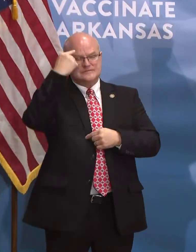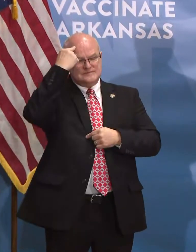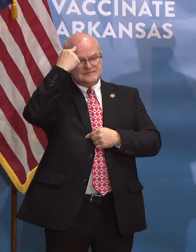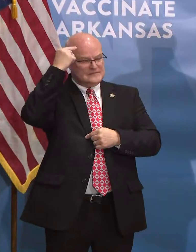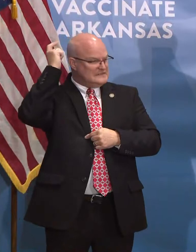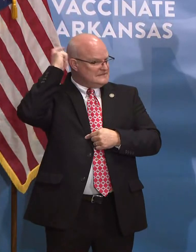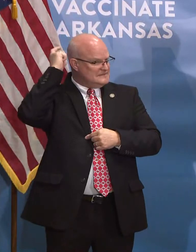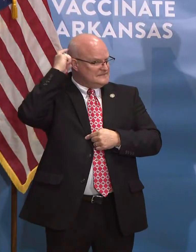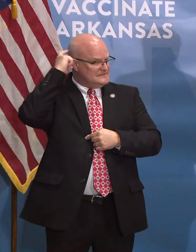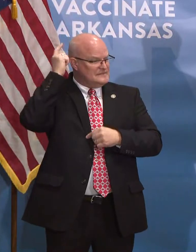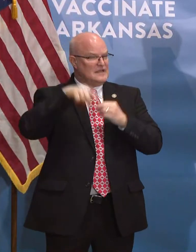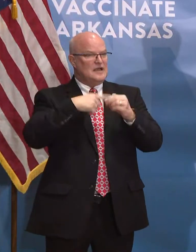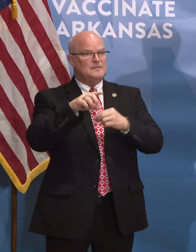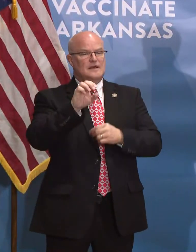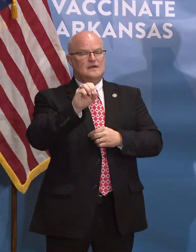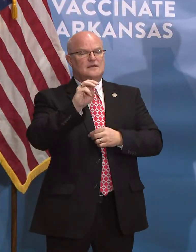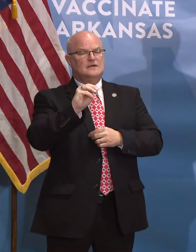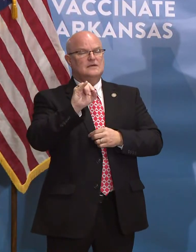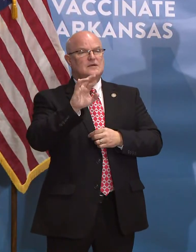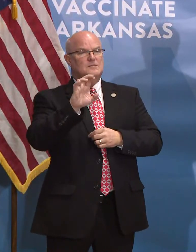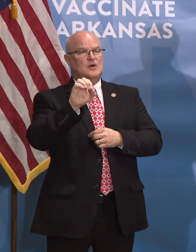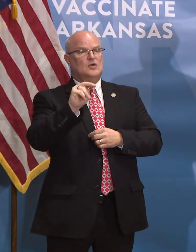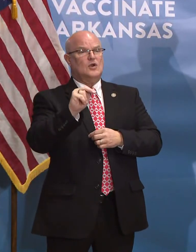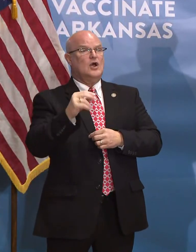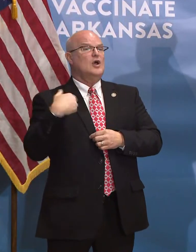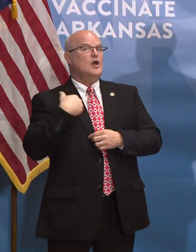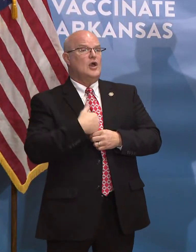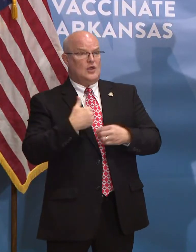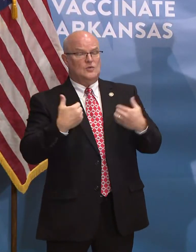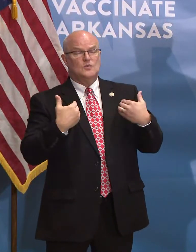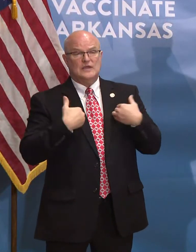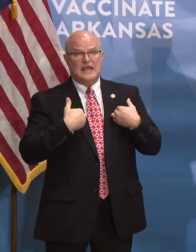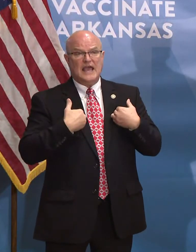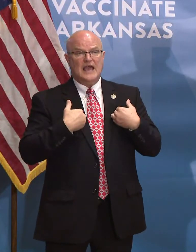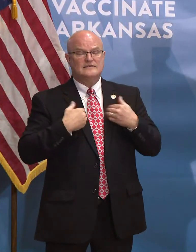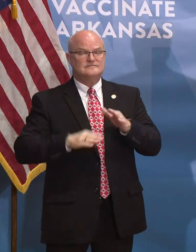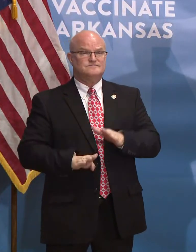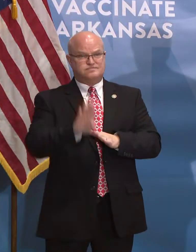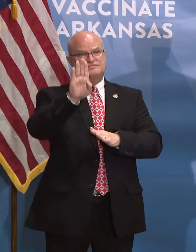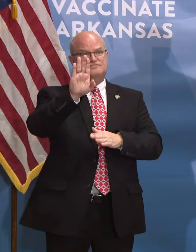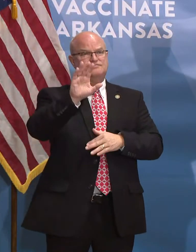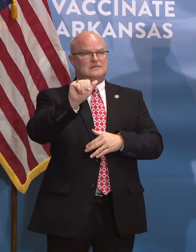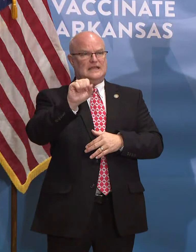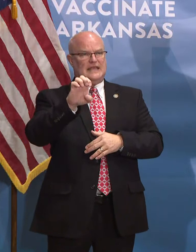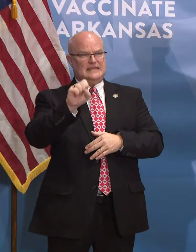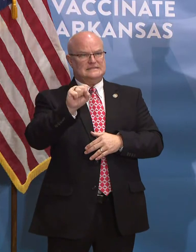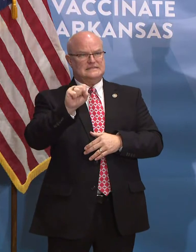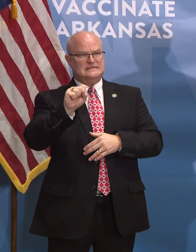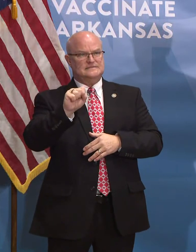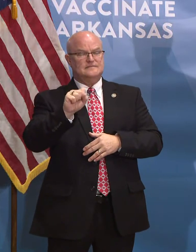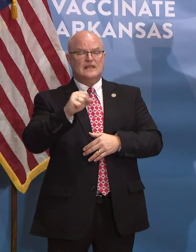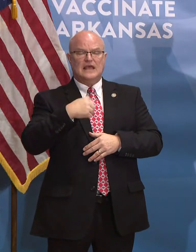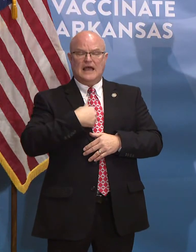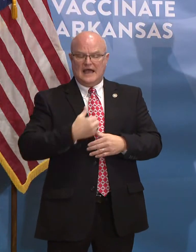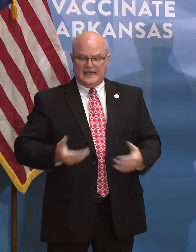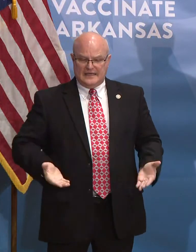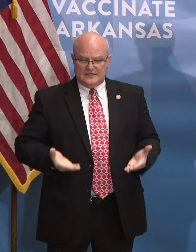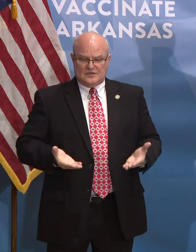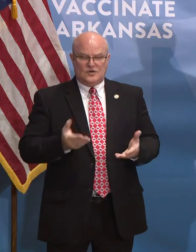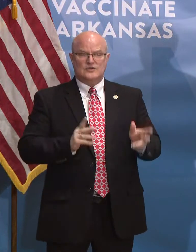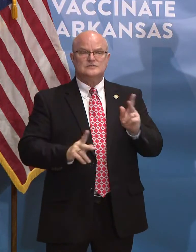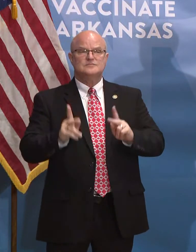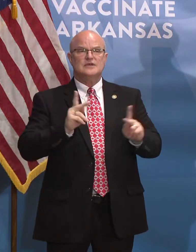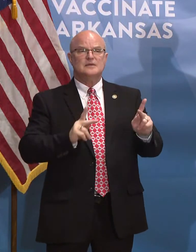of Omicron and the fact that we do have a spike in cases. And so I encourage everyone